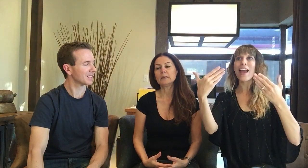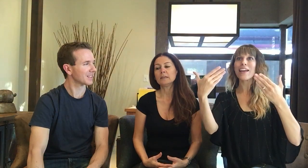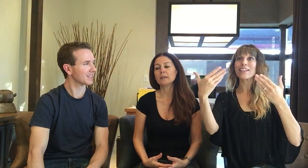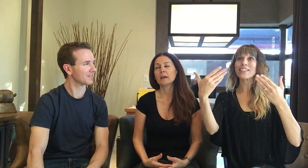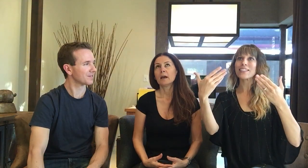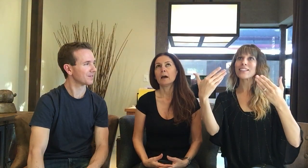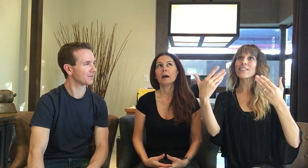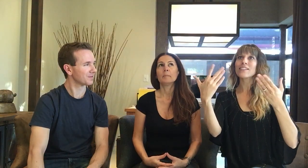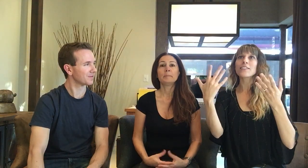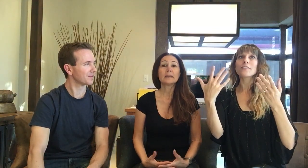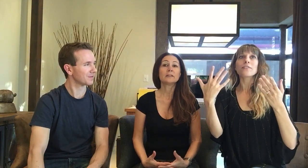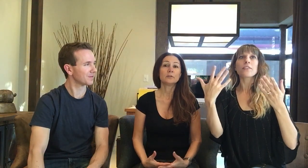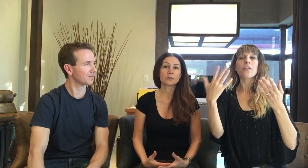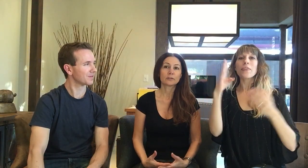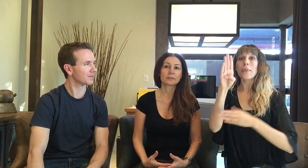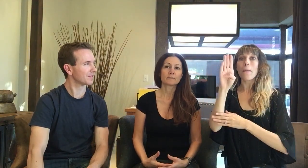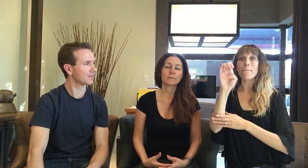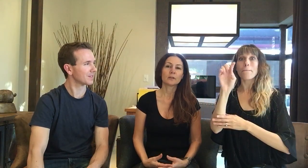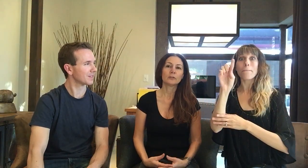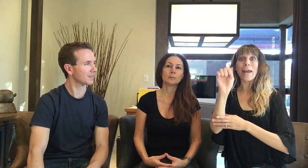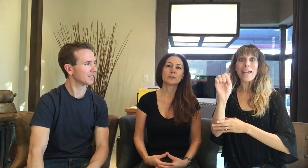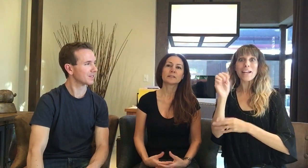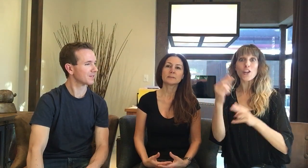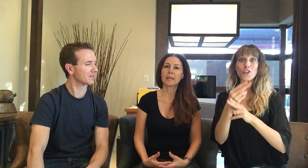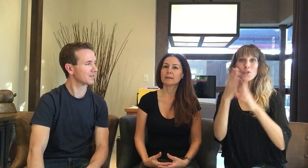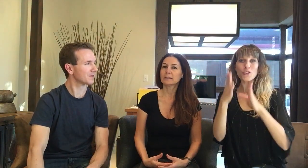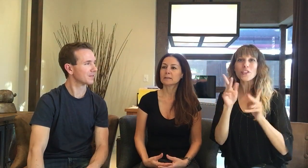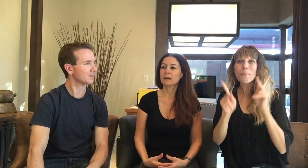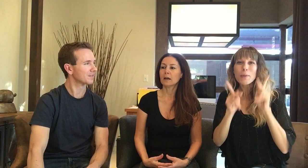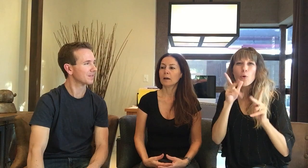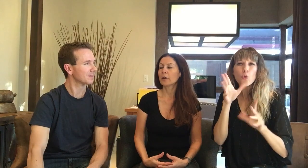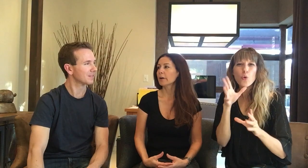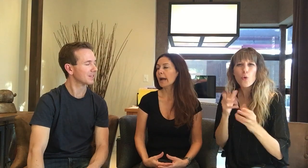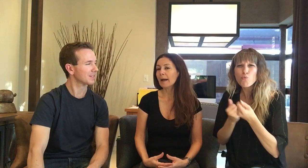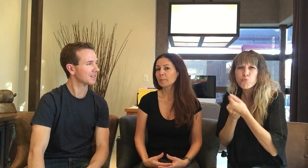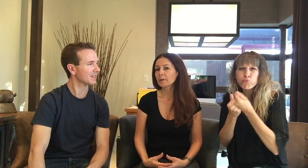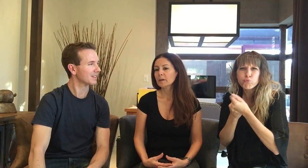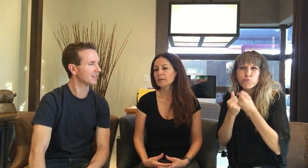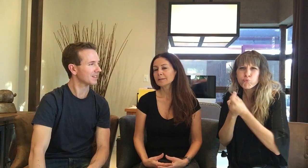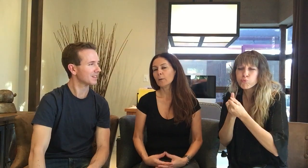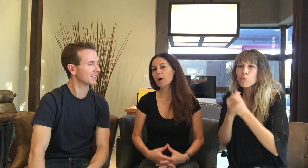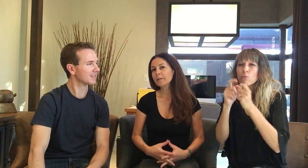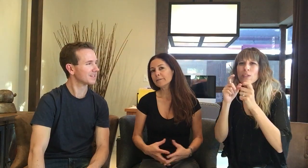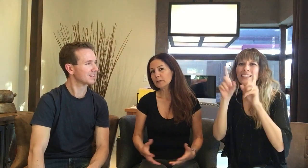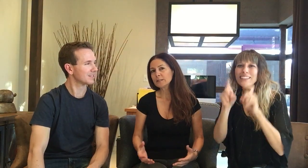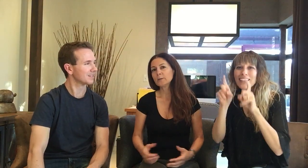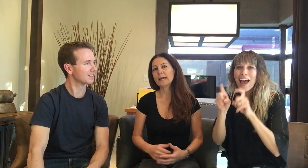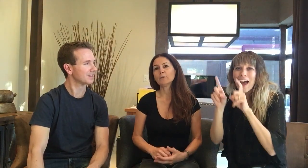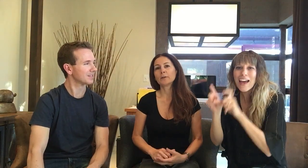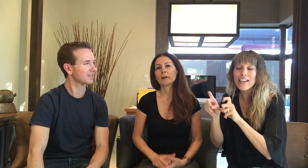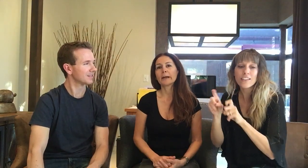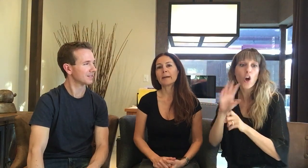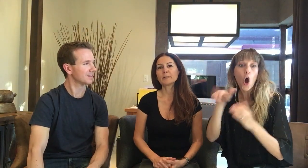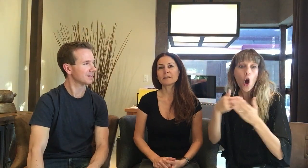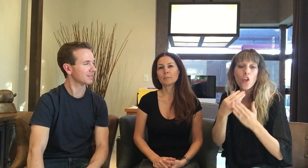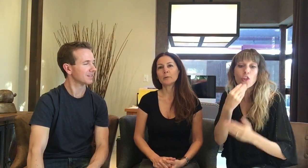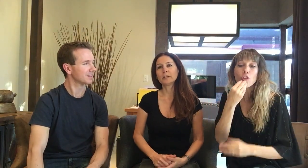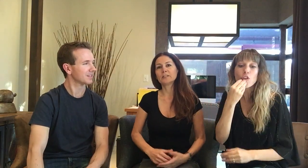the beta users who participated on our app. So all the foodies who downloaded our app at some point to